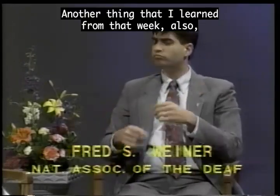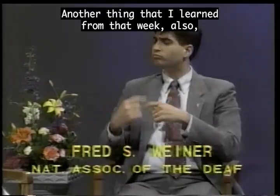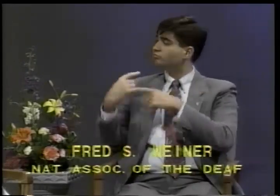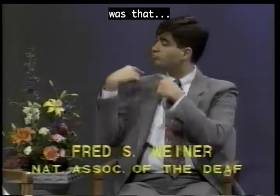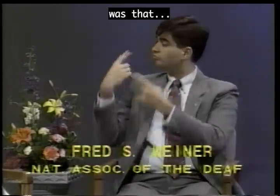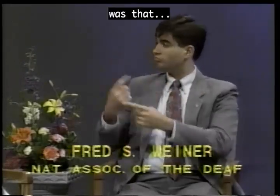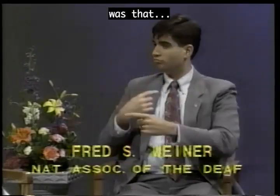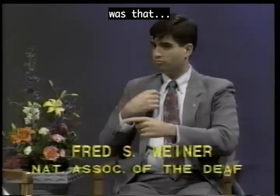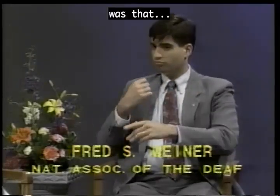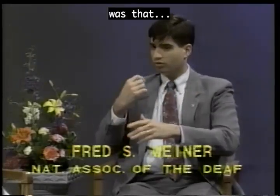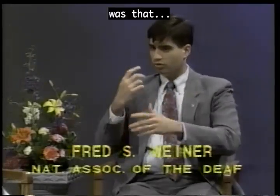also was that